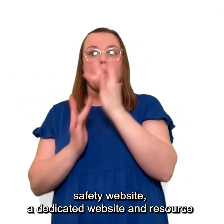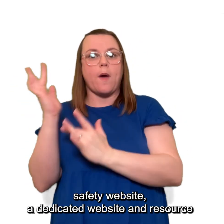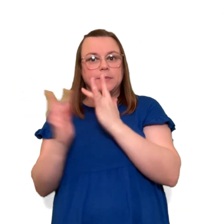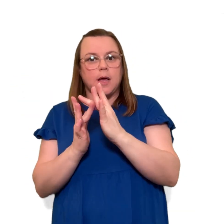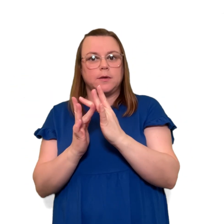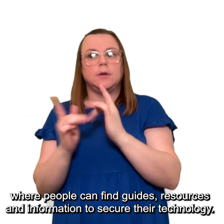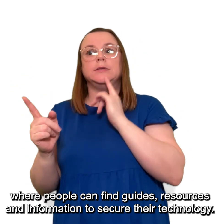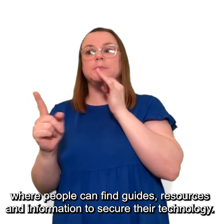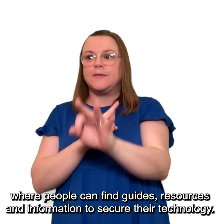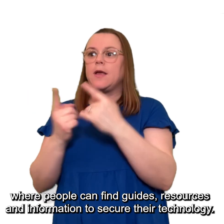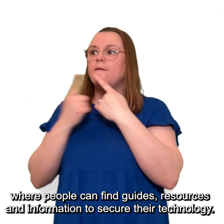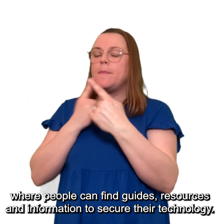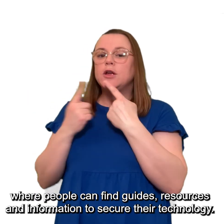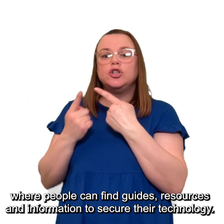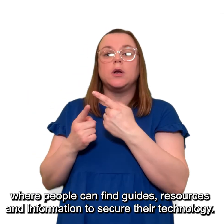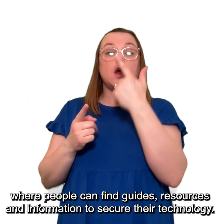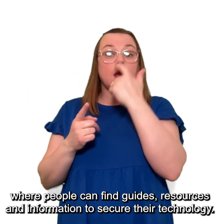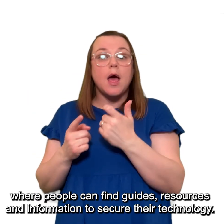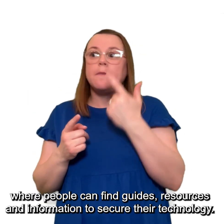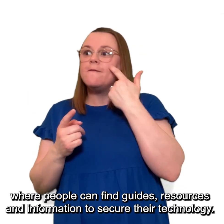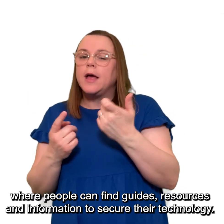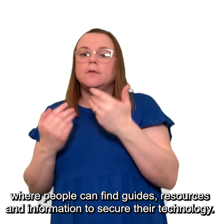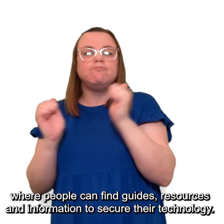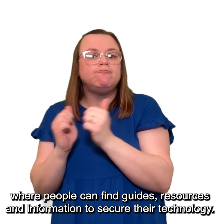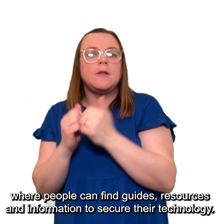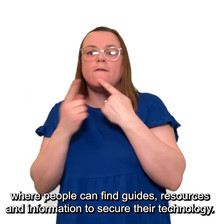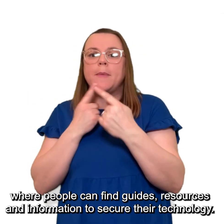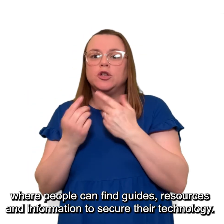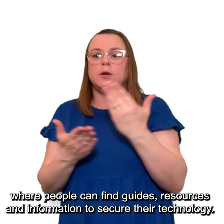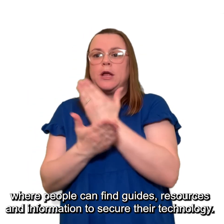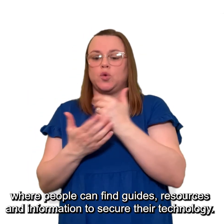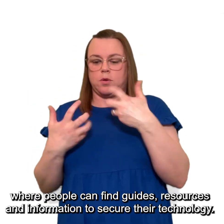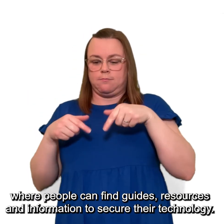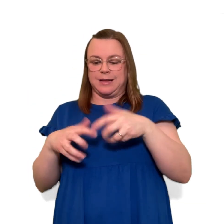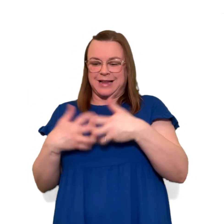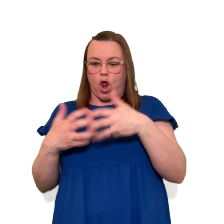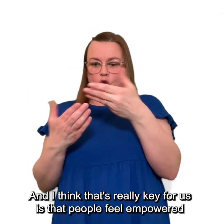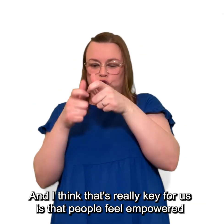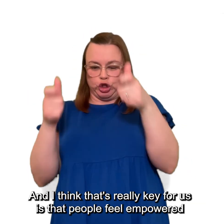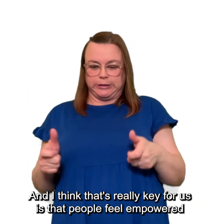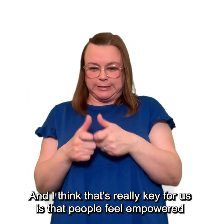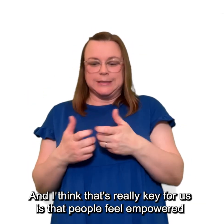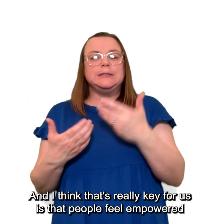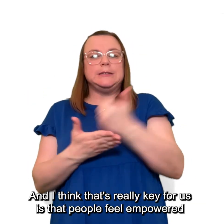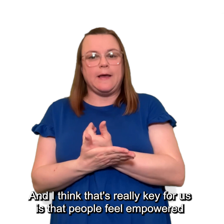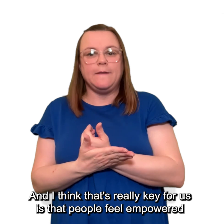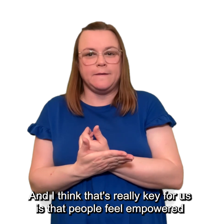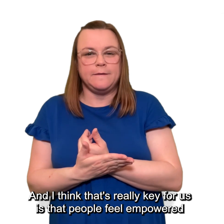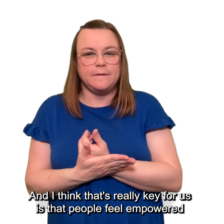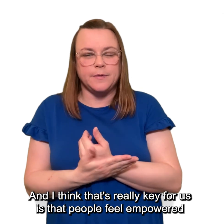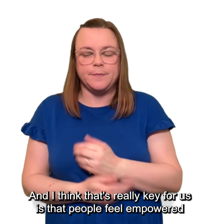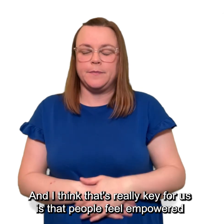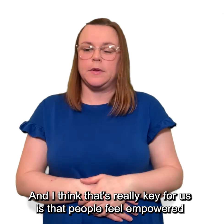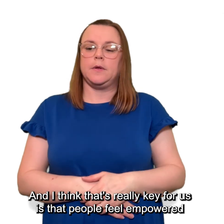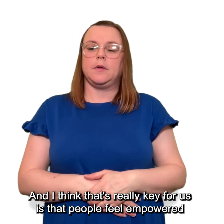and resource where people can find guides, resources and information to secure their technology. And I think that's really key for us, is